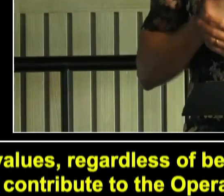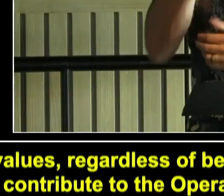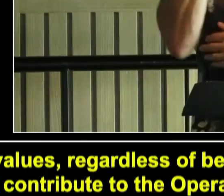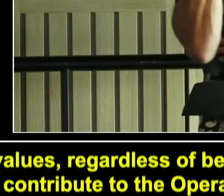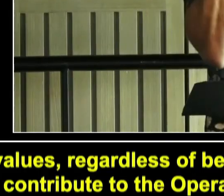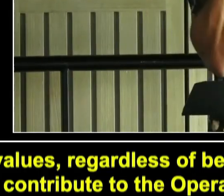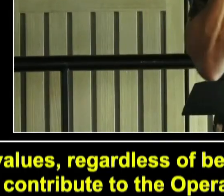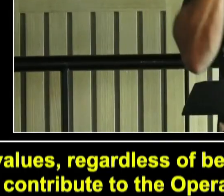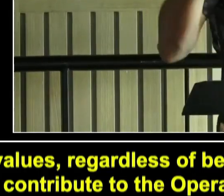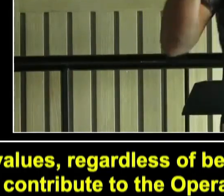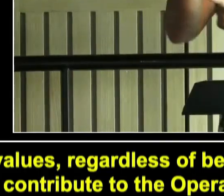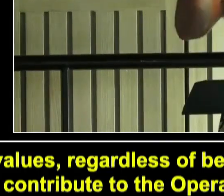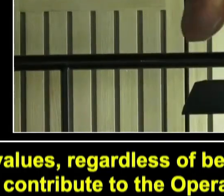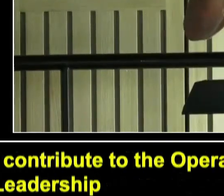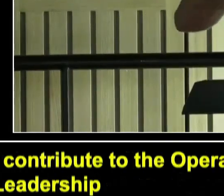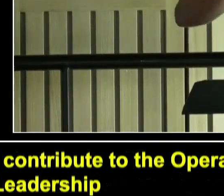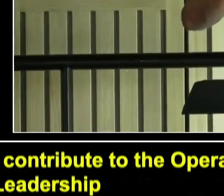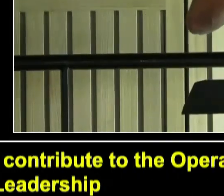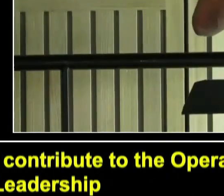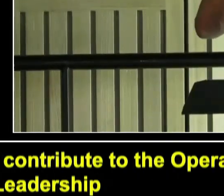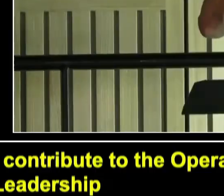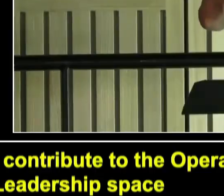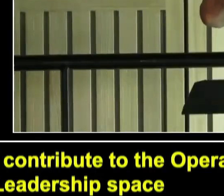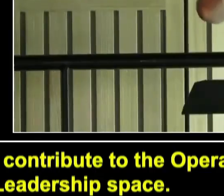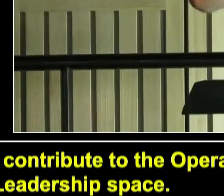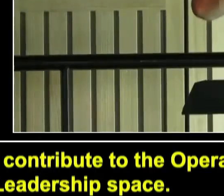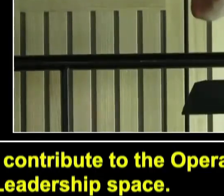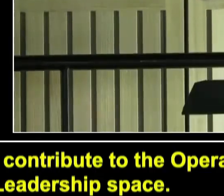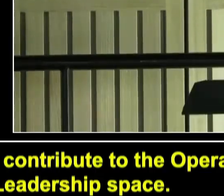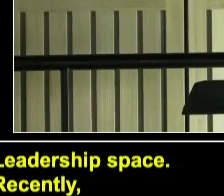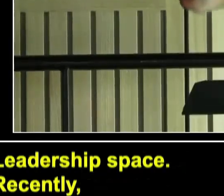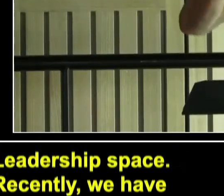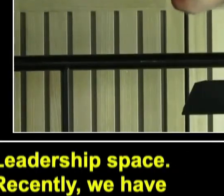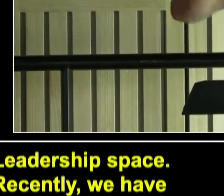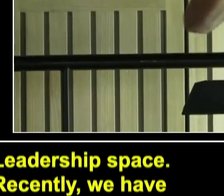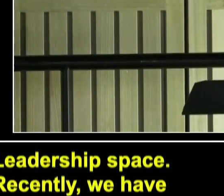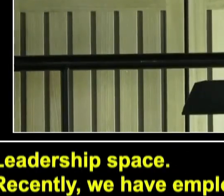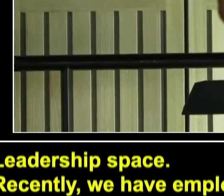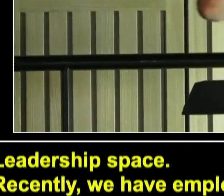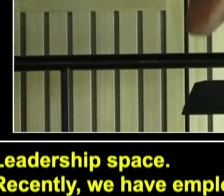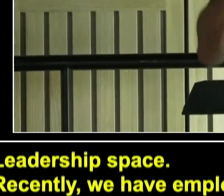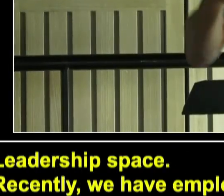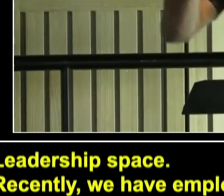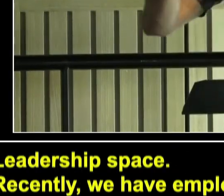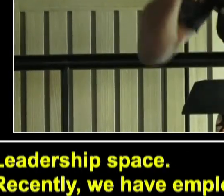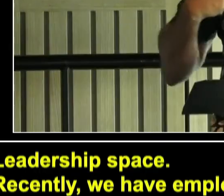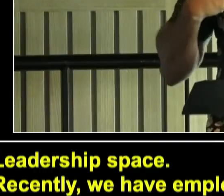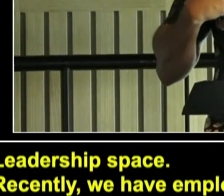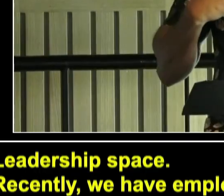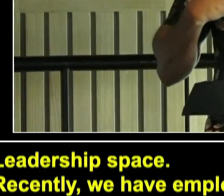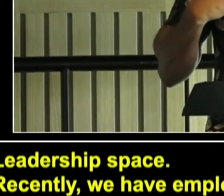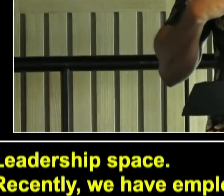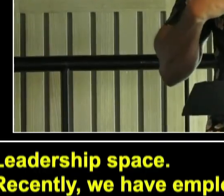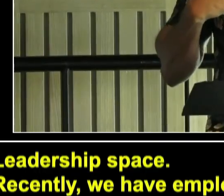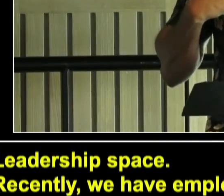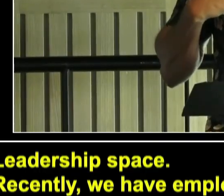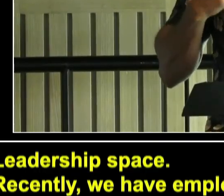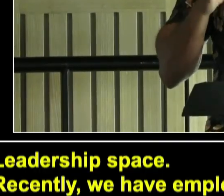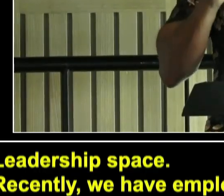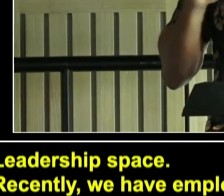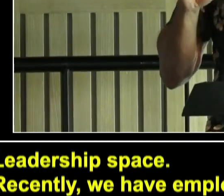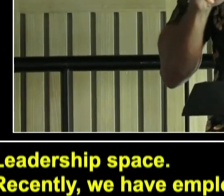space. Recently, we have employed a full-time in-house interpreter here at the Opera House to work with